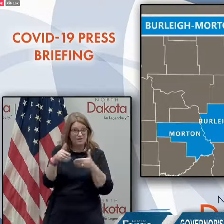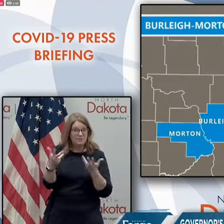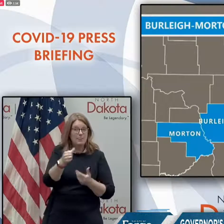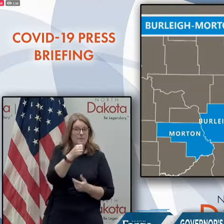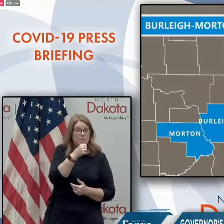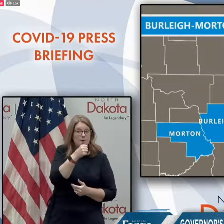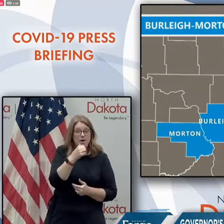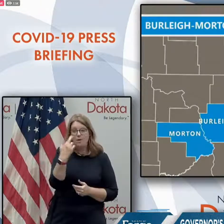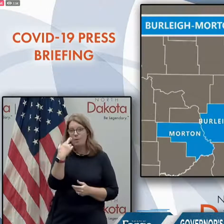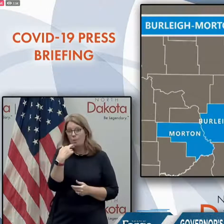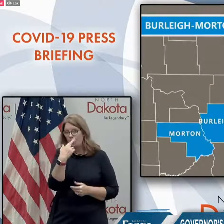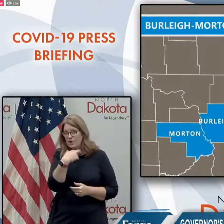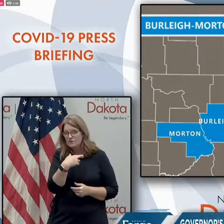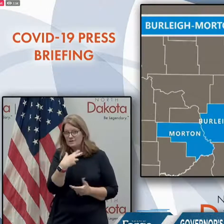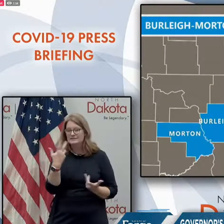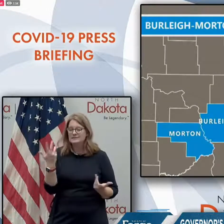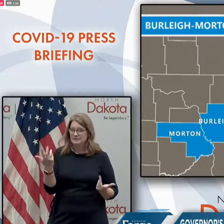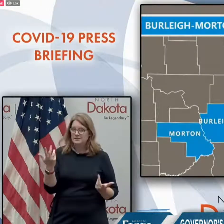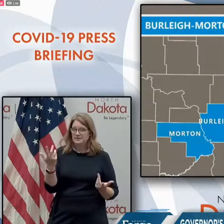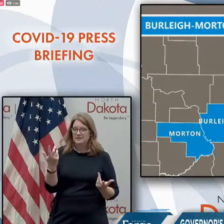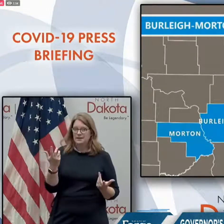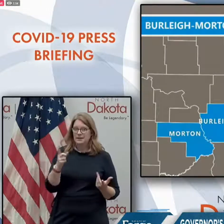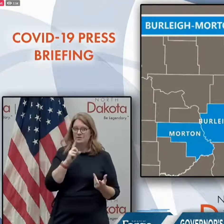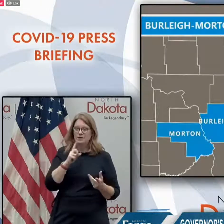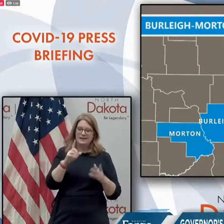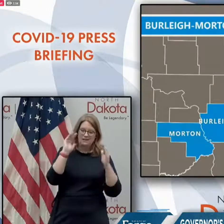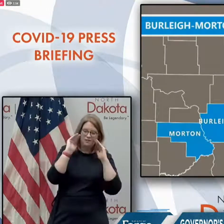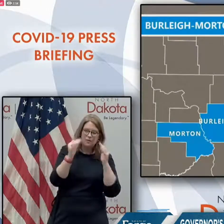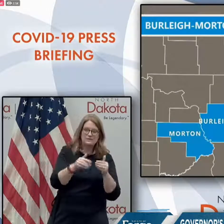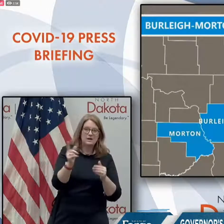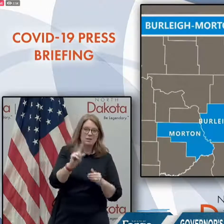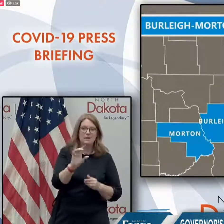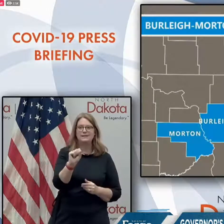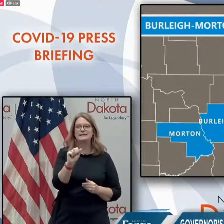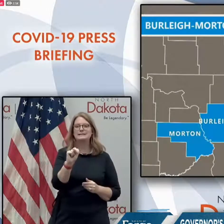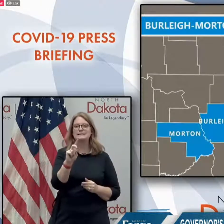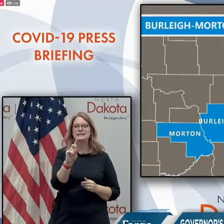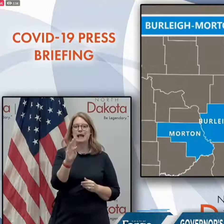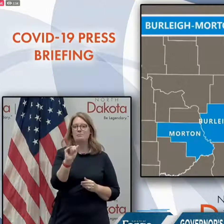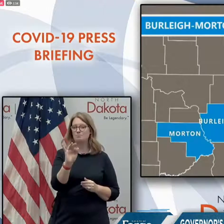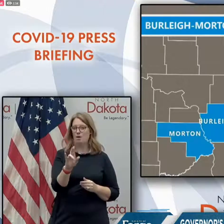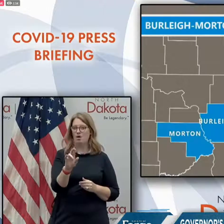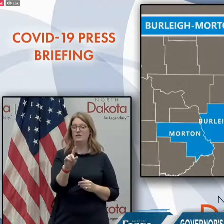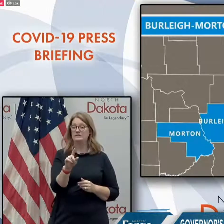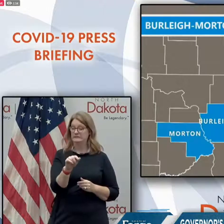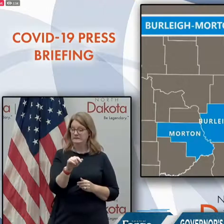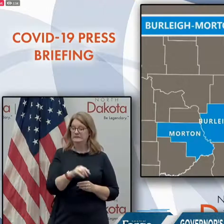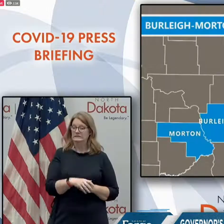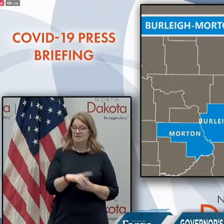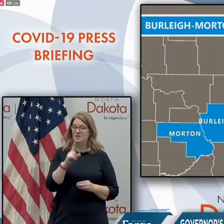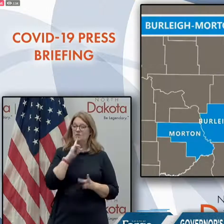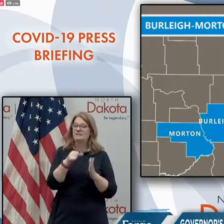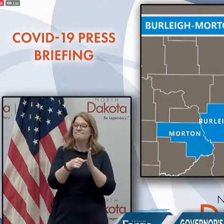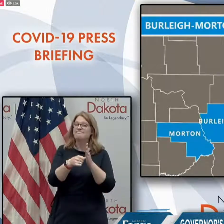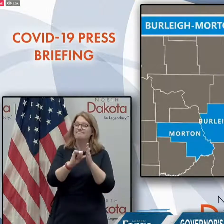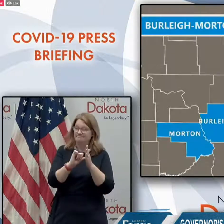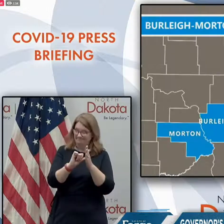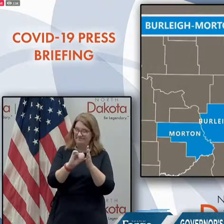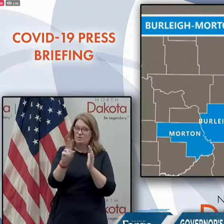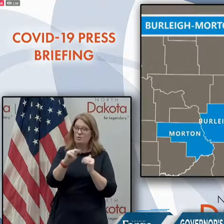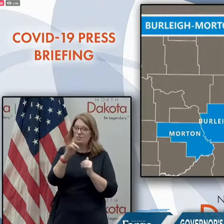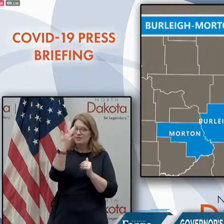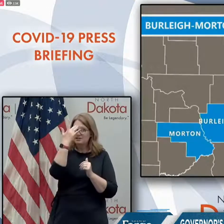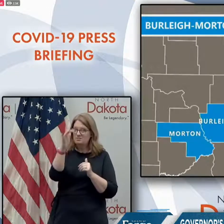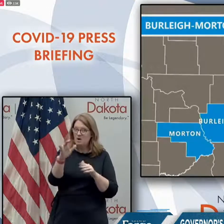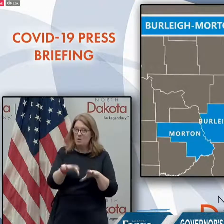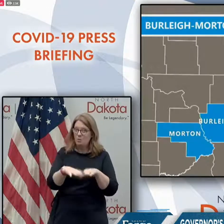and maybe in Burley-Morton, they're focusing on the sandbar industry as well, but reinforcing the North Dakota Smart Restart